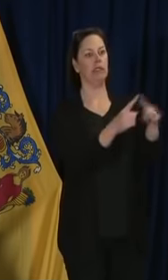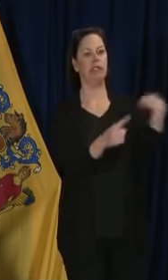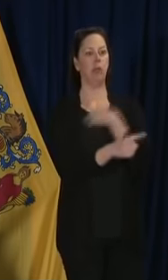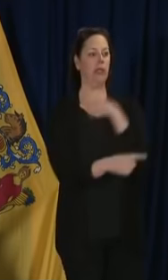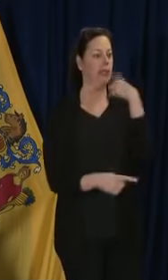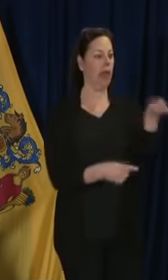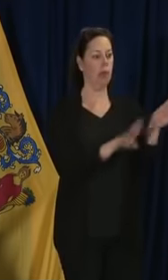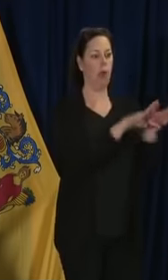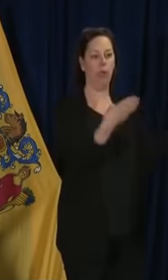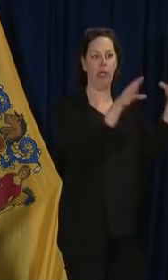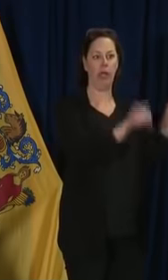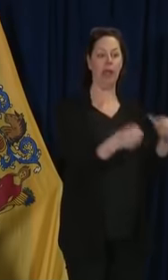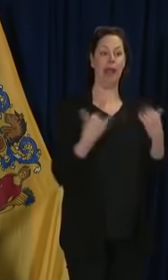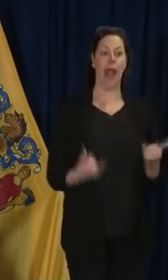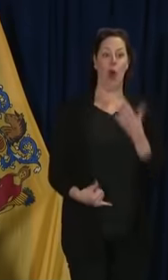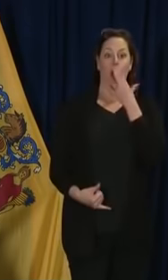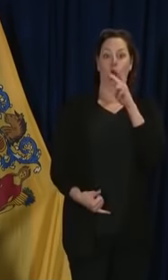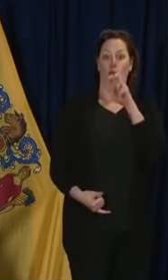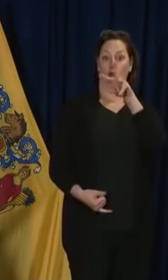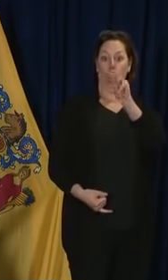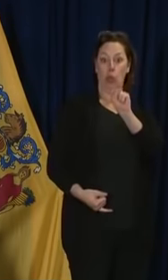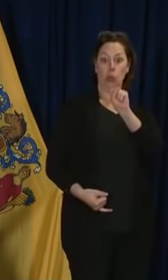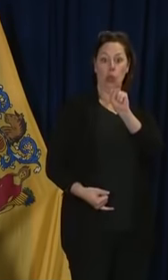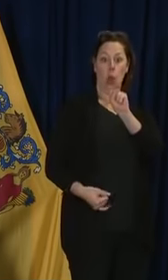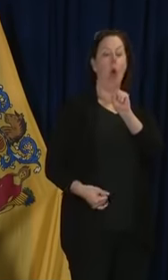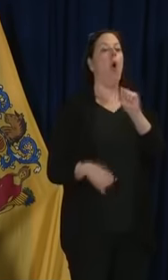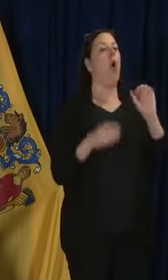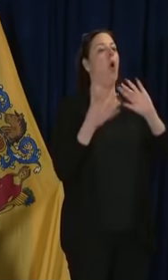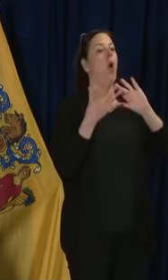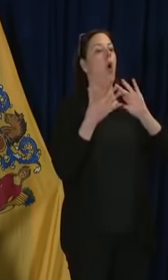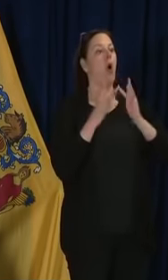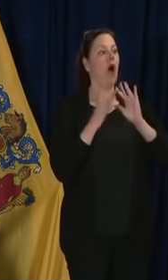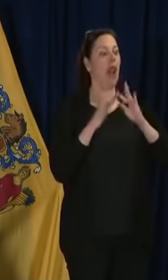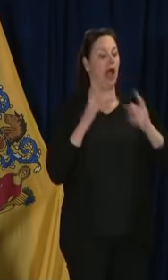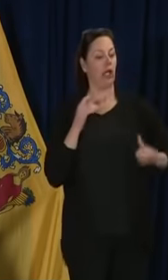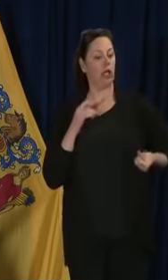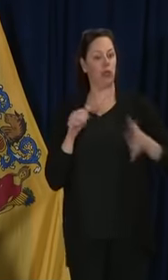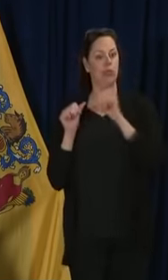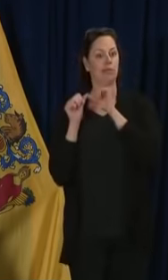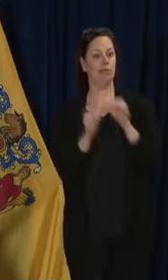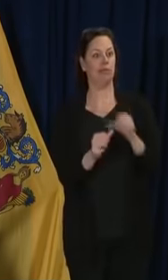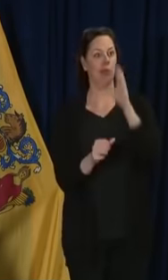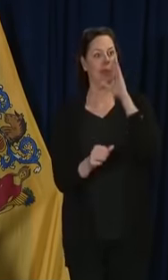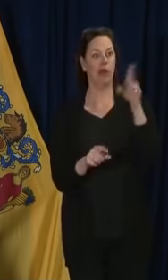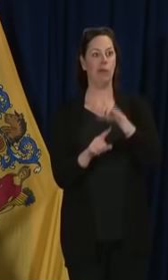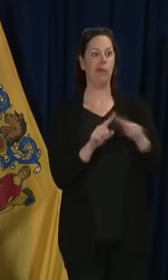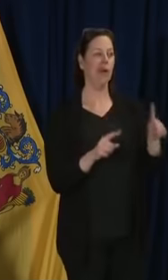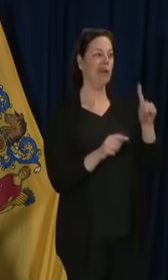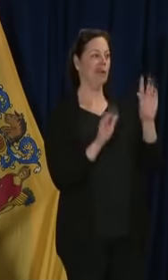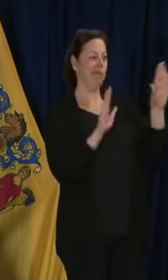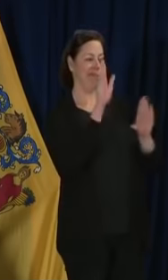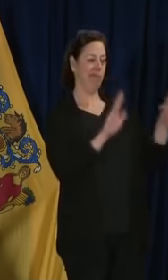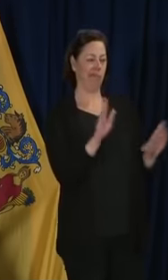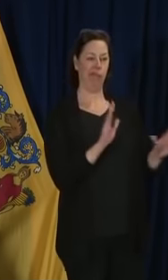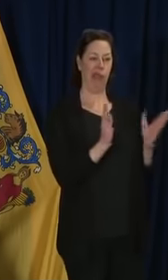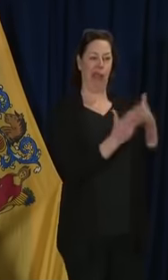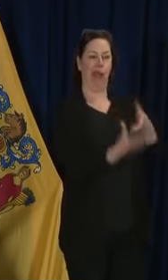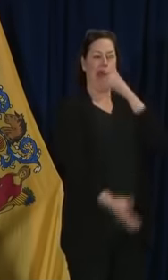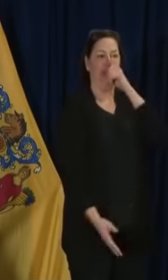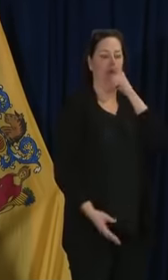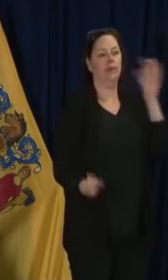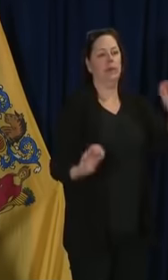Good news is online gaming will continue. Bad news is not much to wager on. All